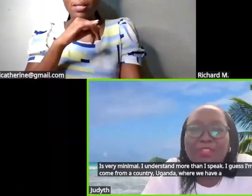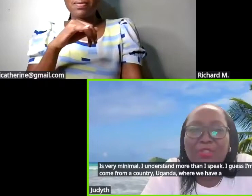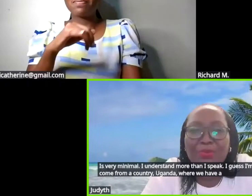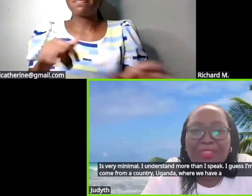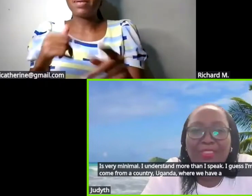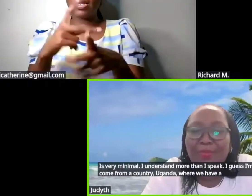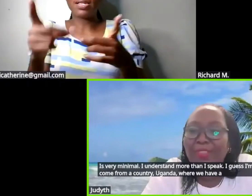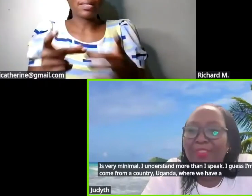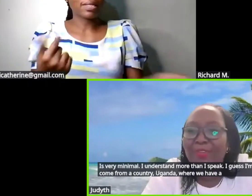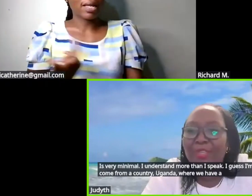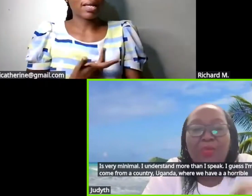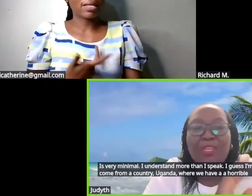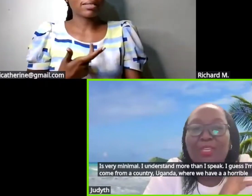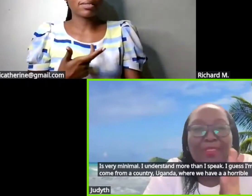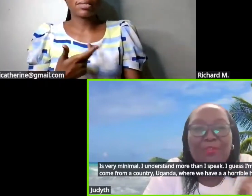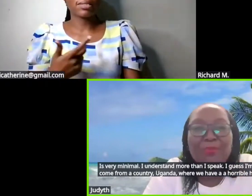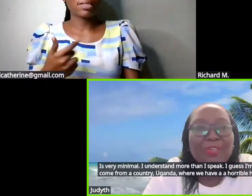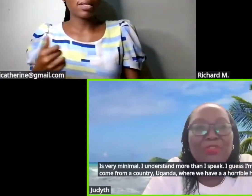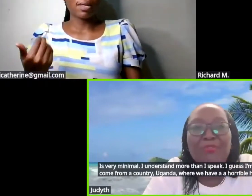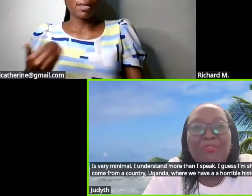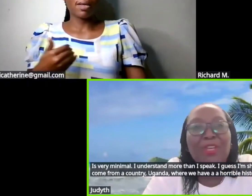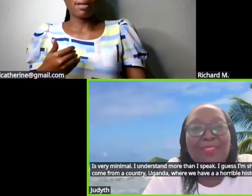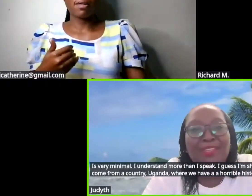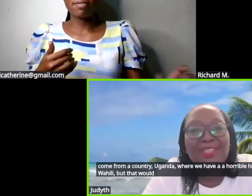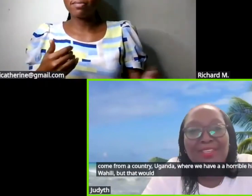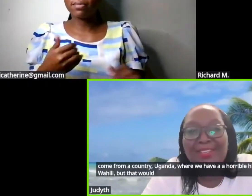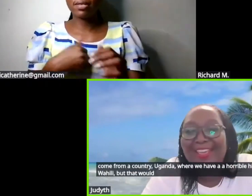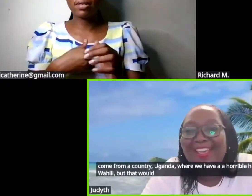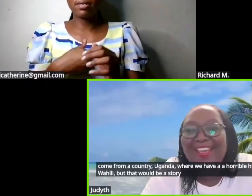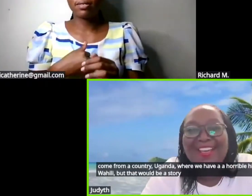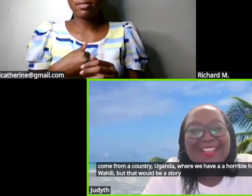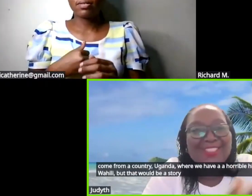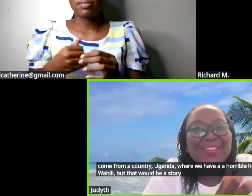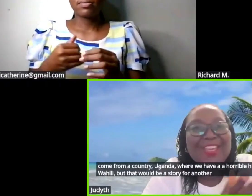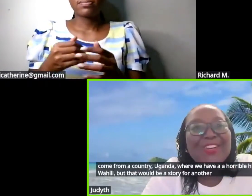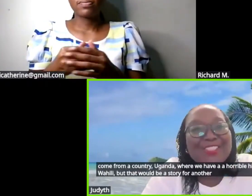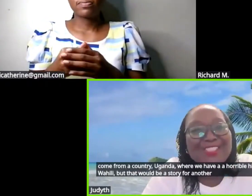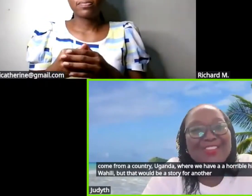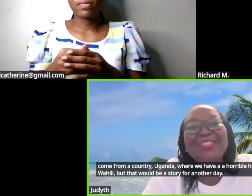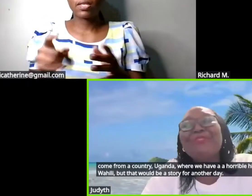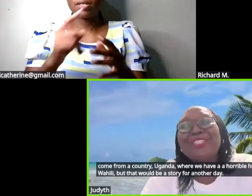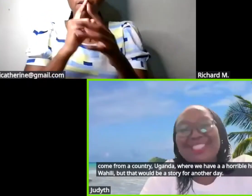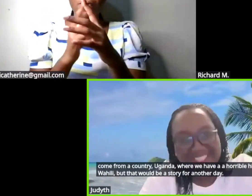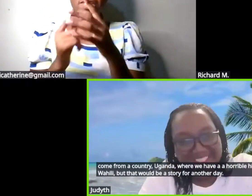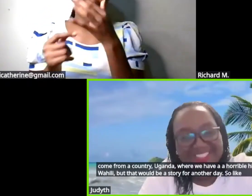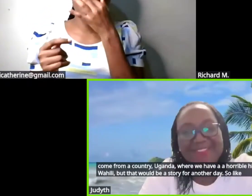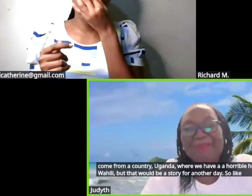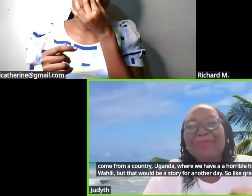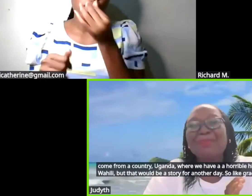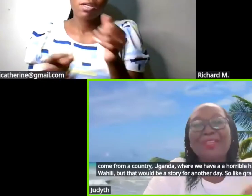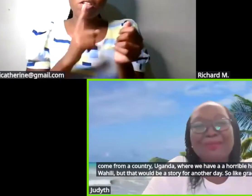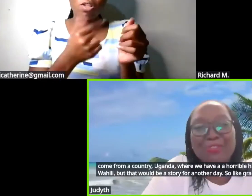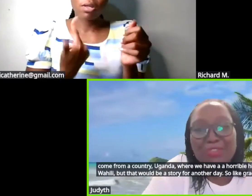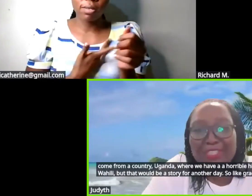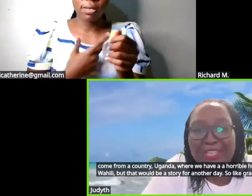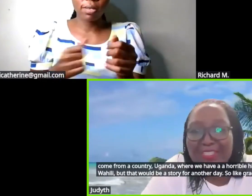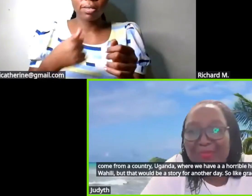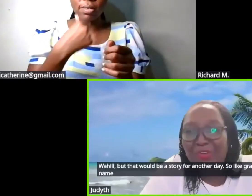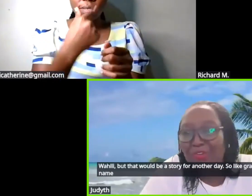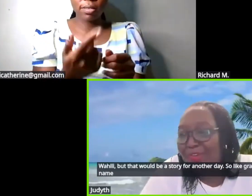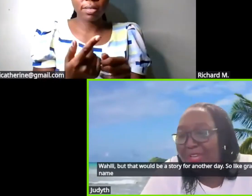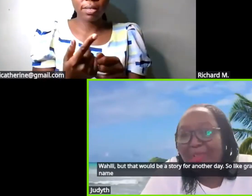horrible history with Kiswahili, but that will be a story for another day. So like Grace gracefully said, my name is